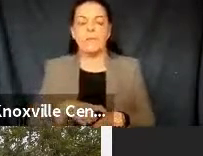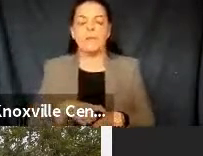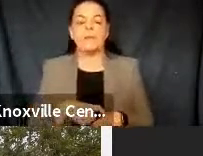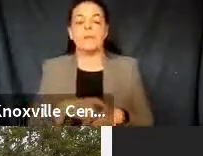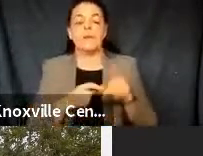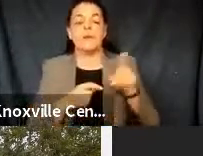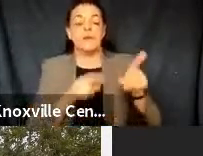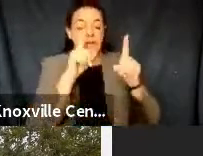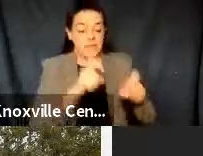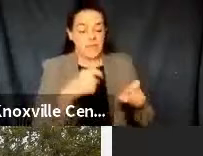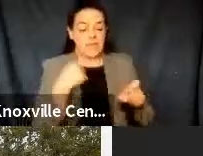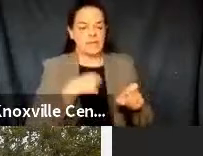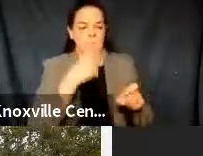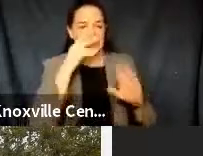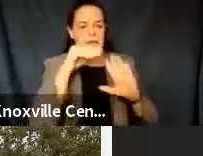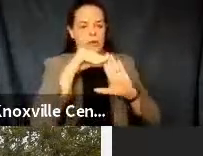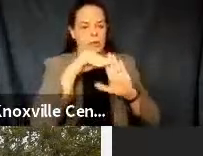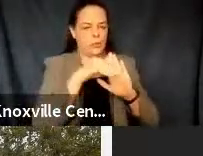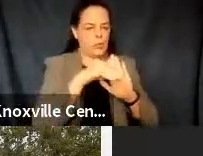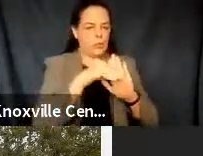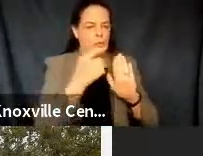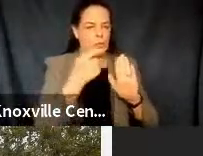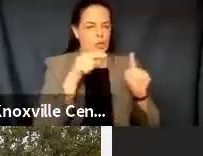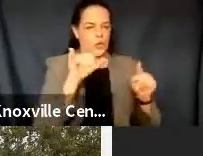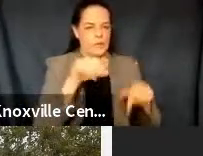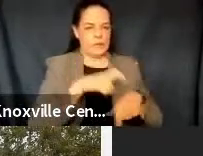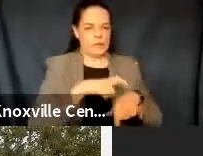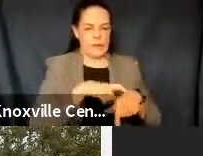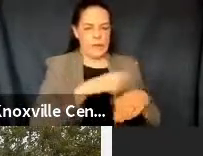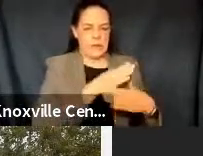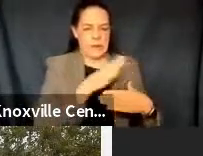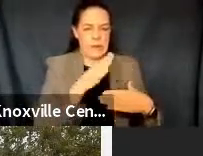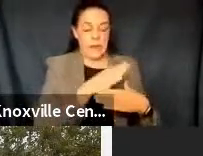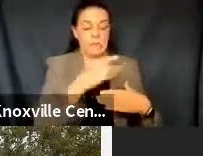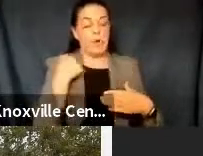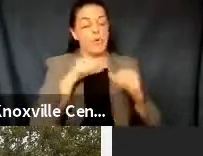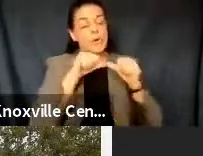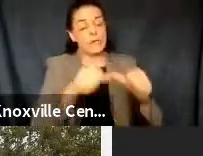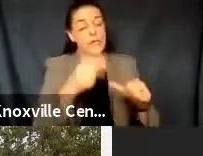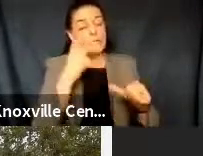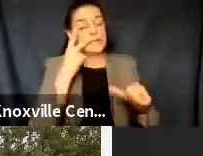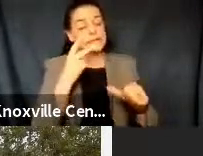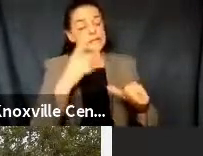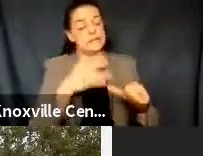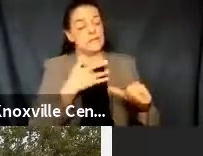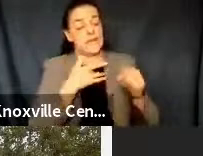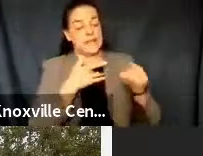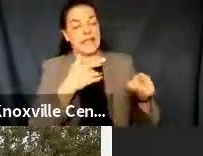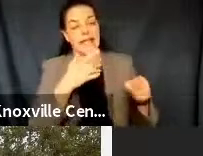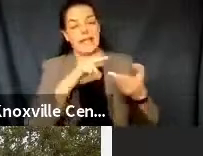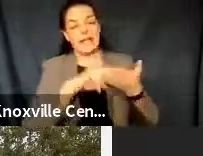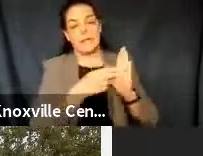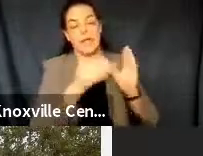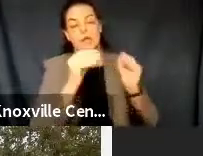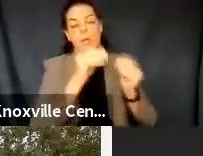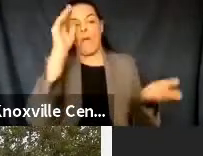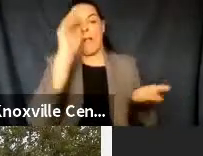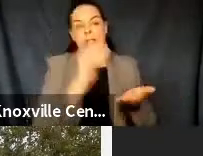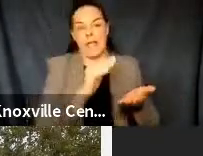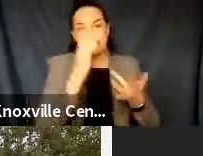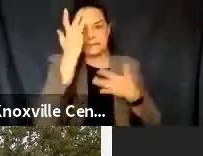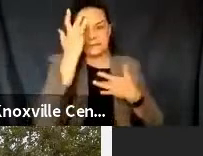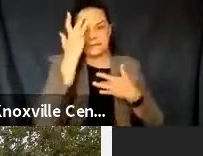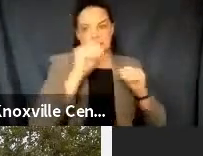Regarding testing, we saw a dip during this time period. As we have continued to say, we are hopeful that this is an indication of lower burden of disease across the